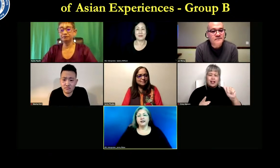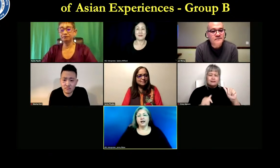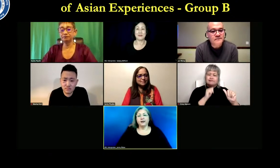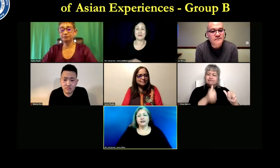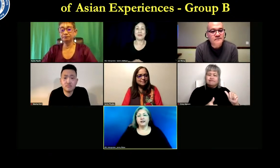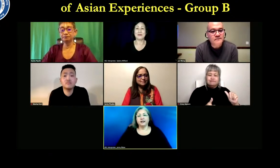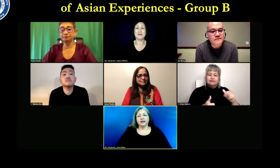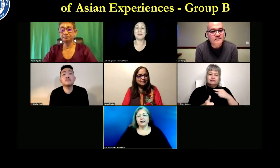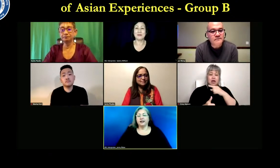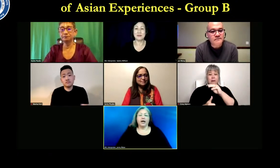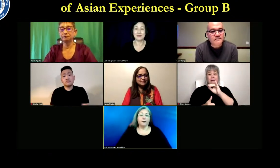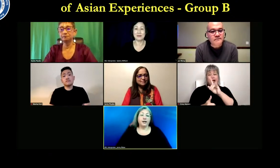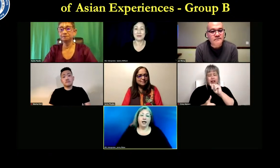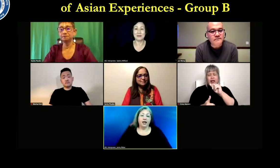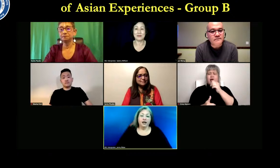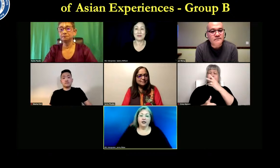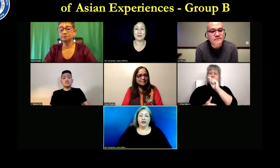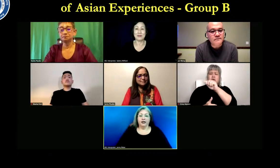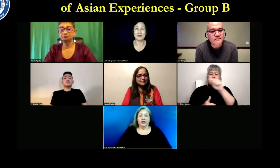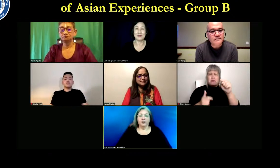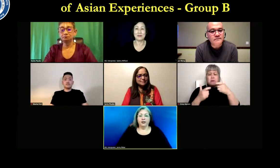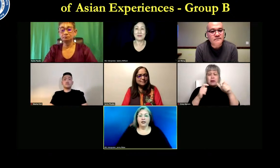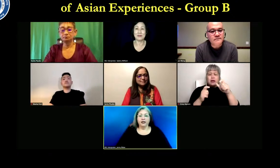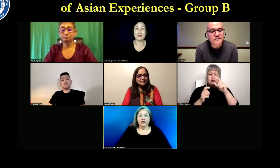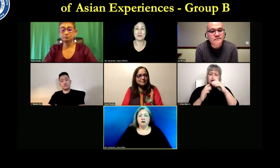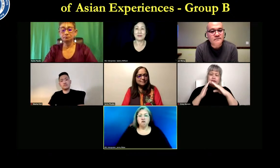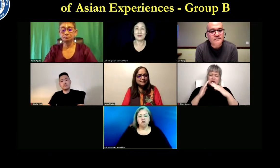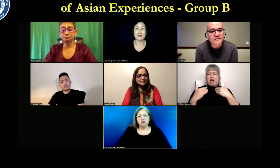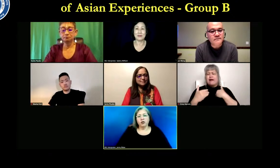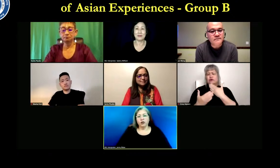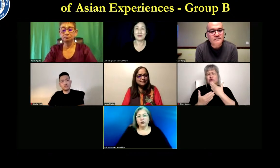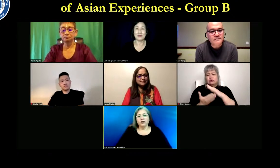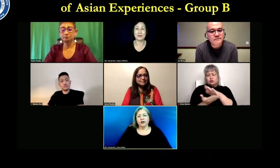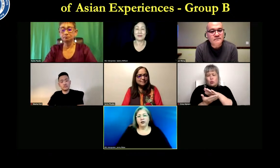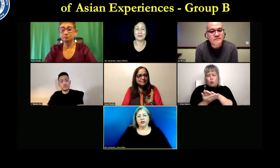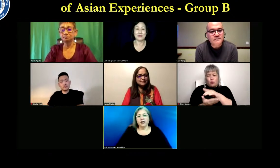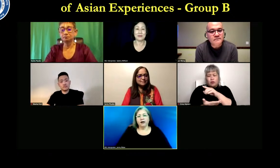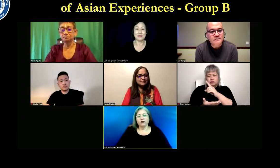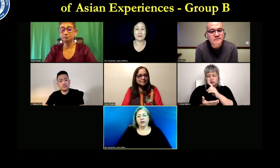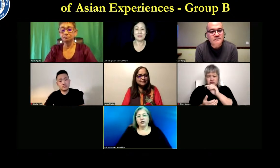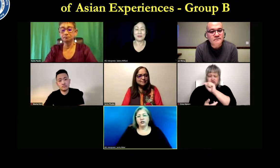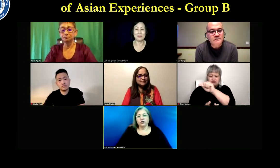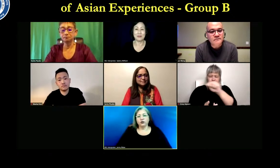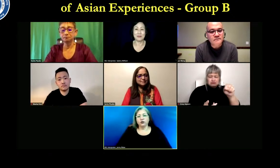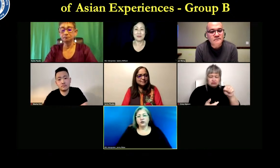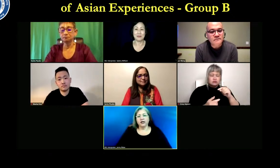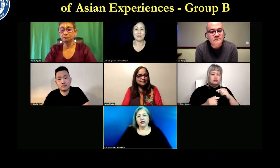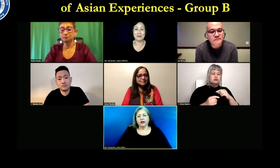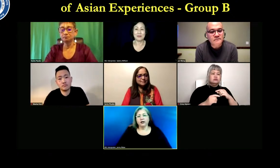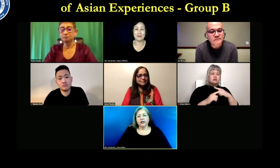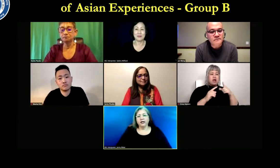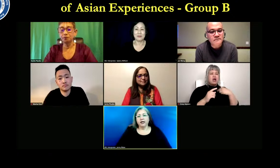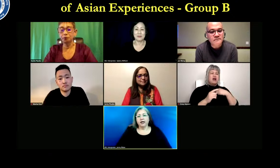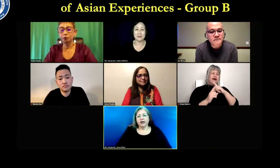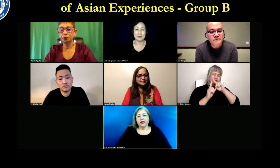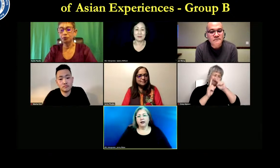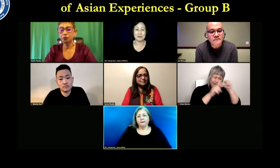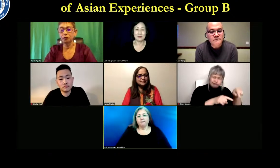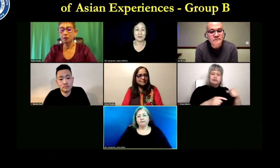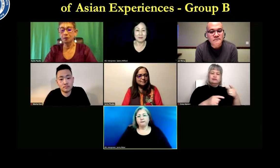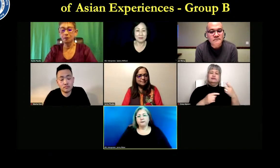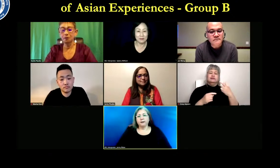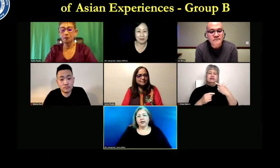It's not a big city like Manila. Manila, you know, they have really good schools there.